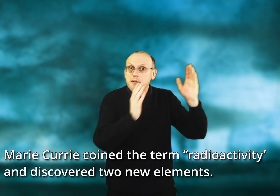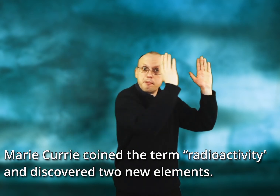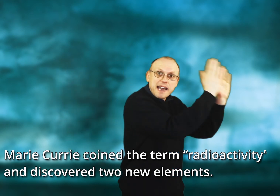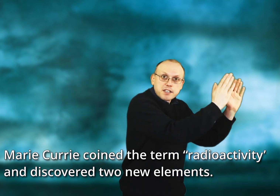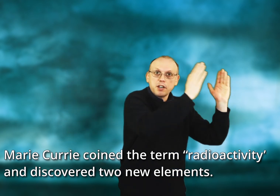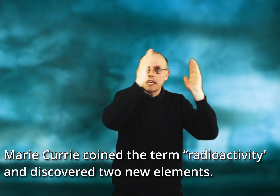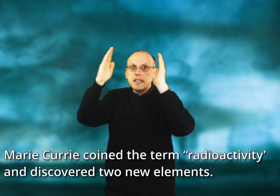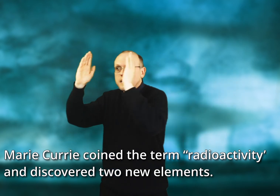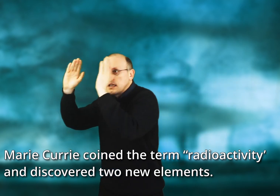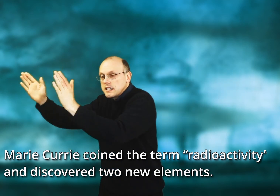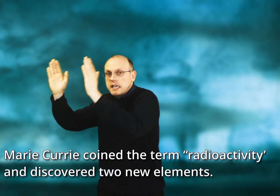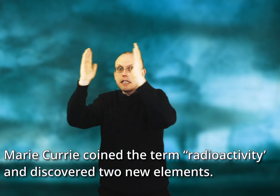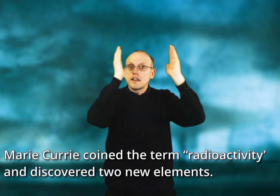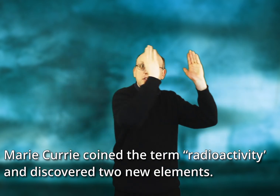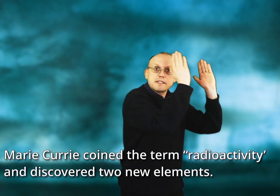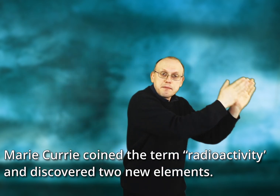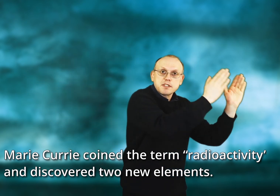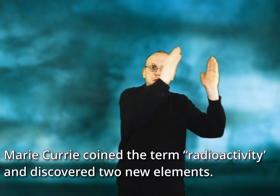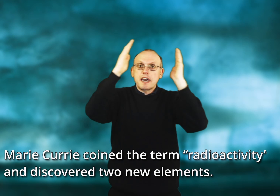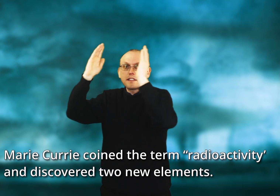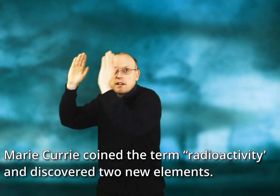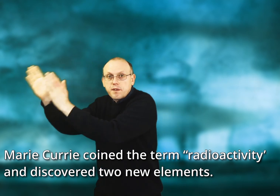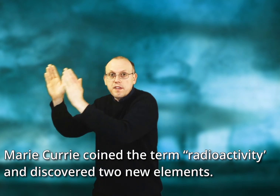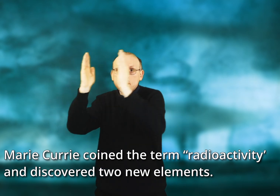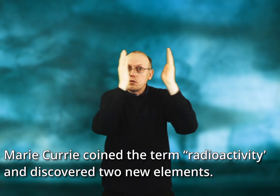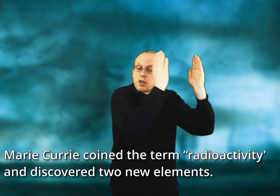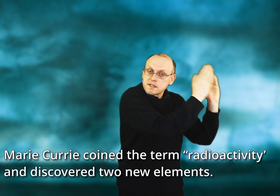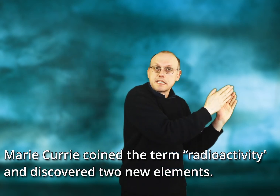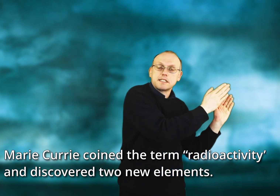Marie Curie is the same subject for these two clauses.